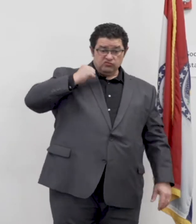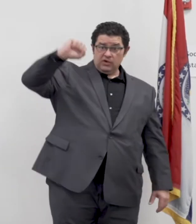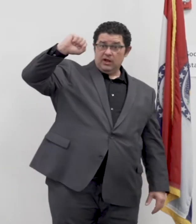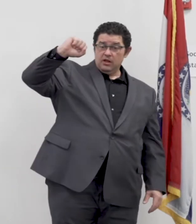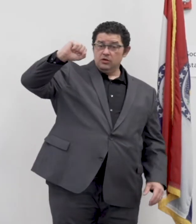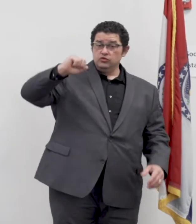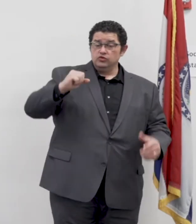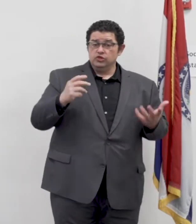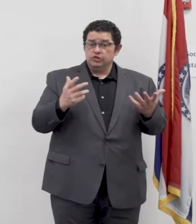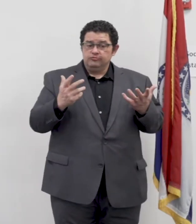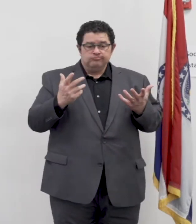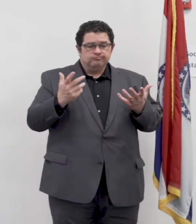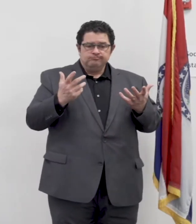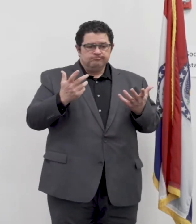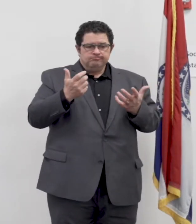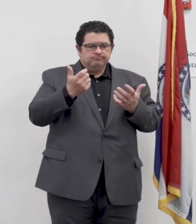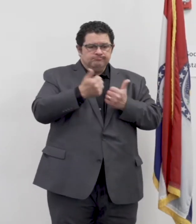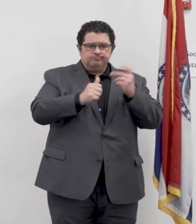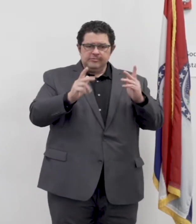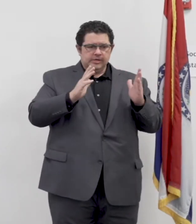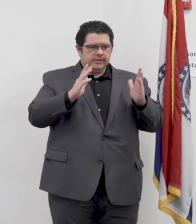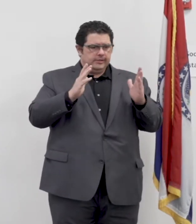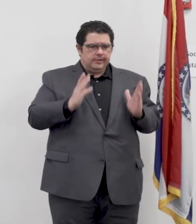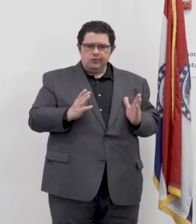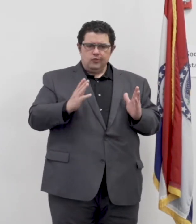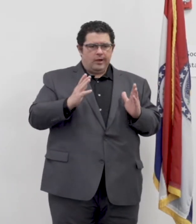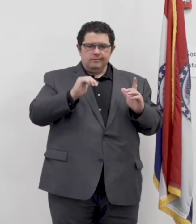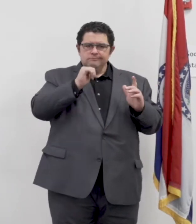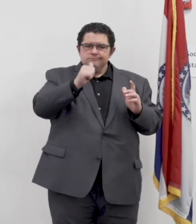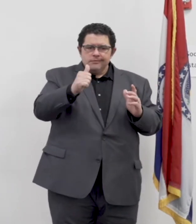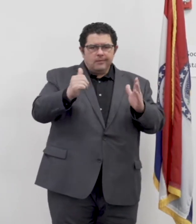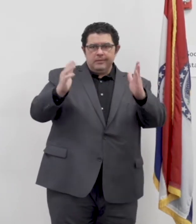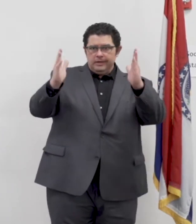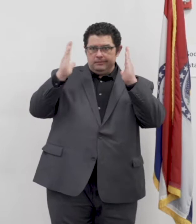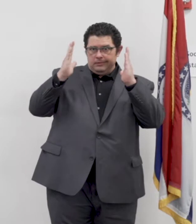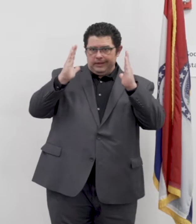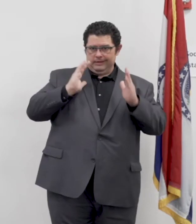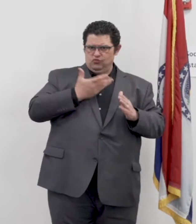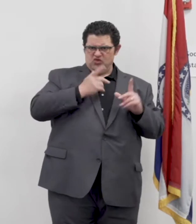who reported anyone not being in compliance with our stay-at-home orders.